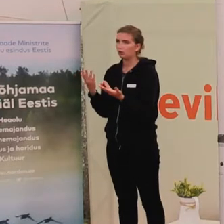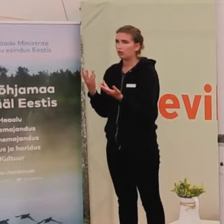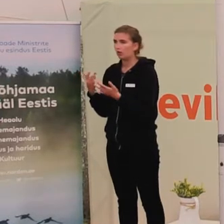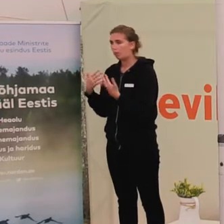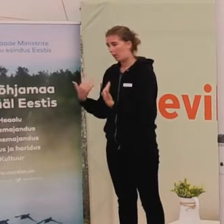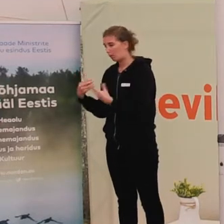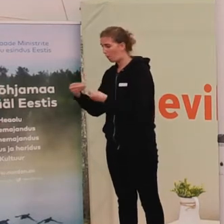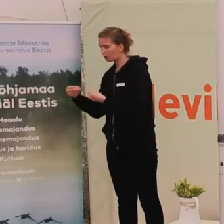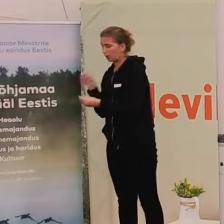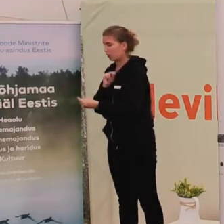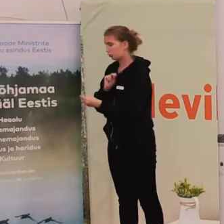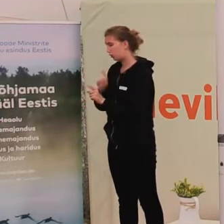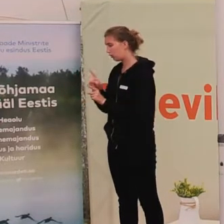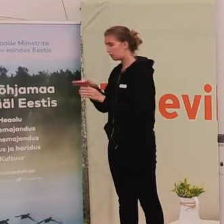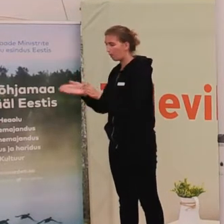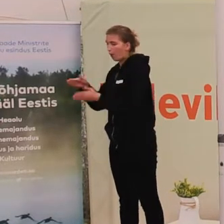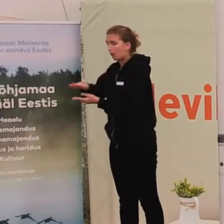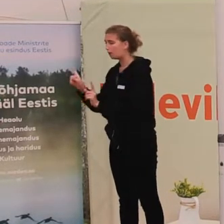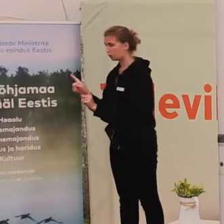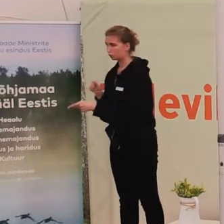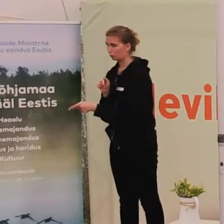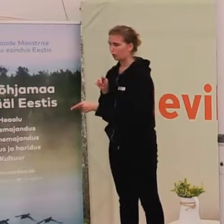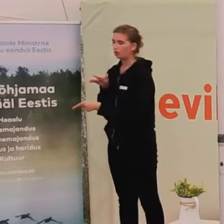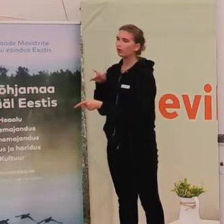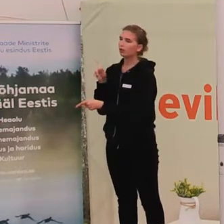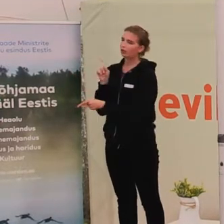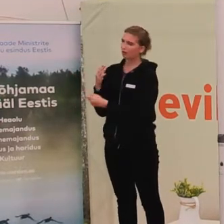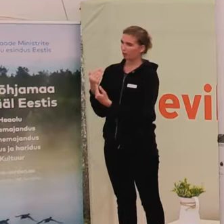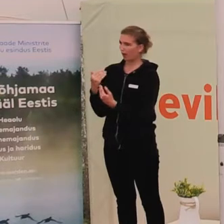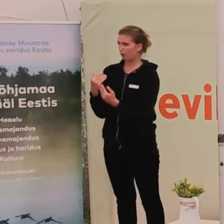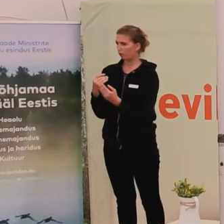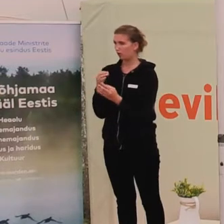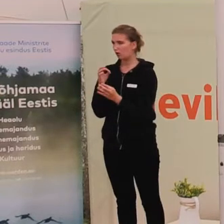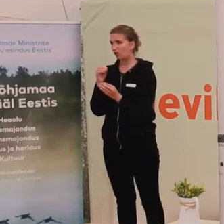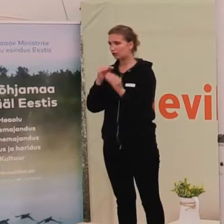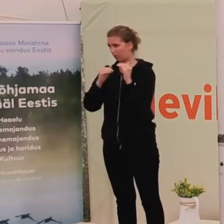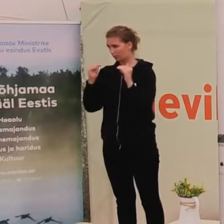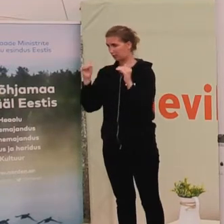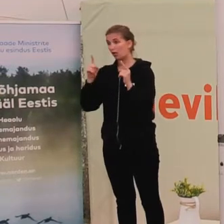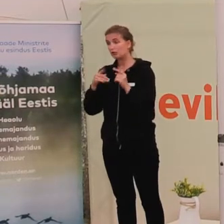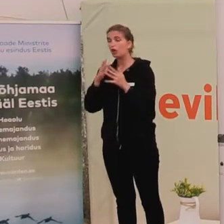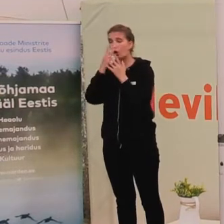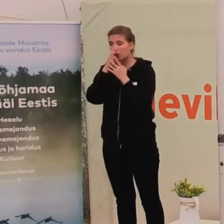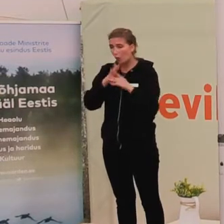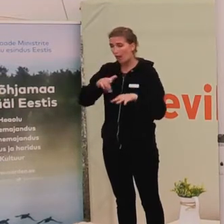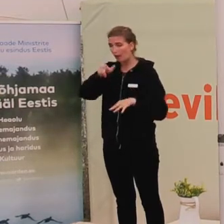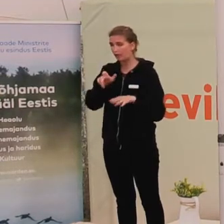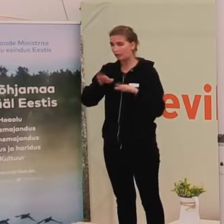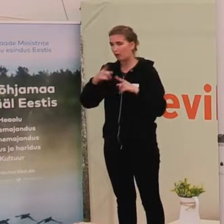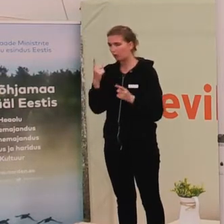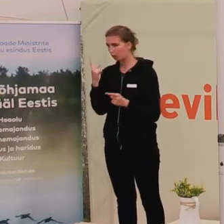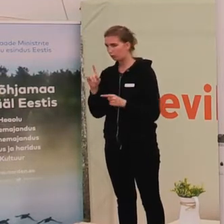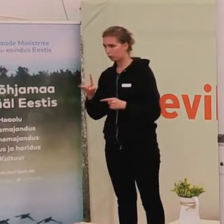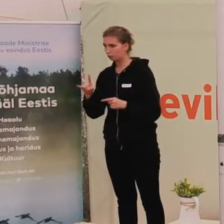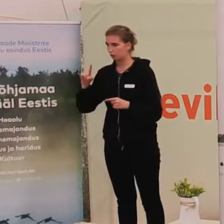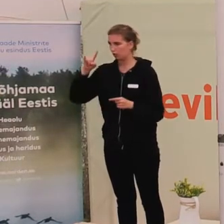that we are consuming packaged? But I read a statistic that you can be as green as you want, but if you take one flight to